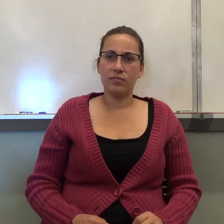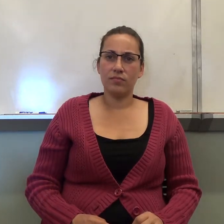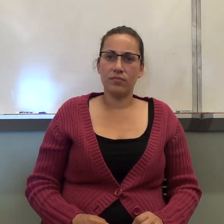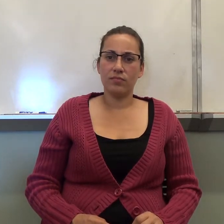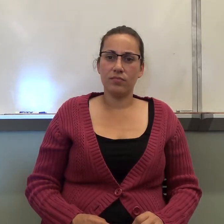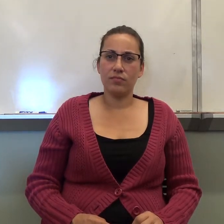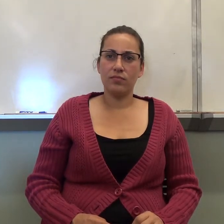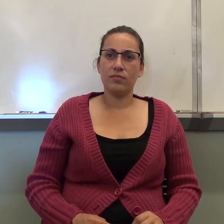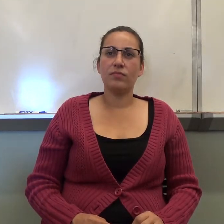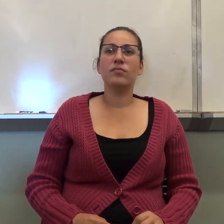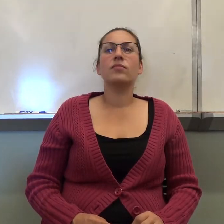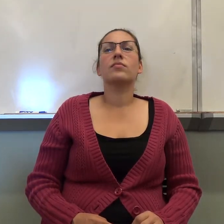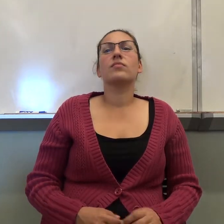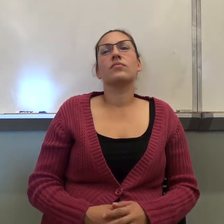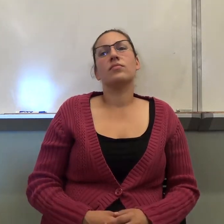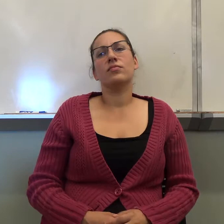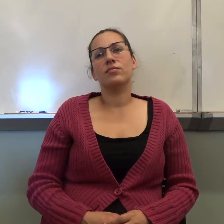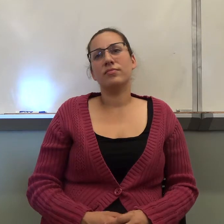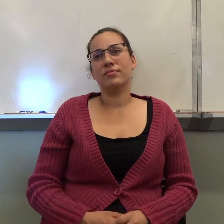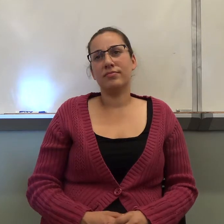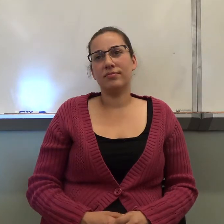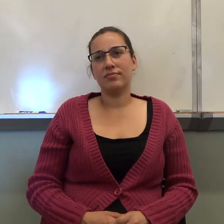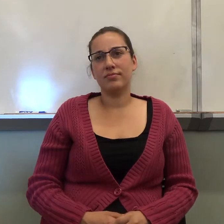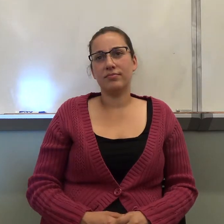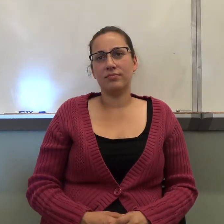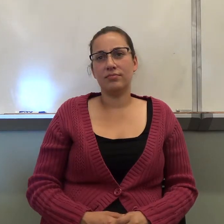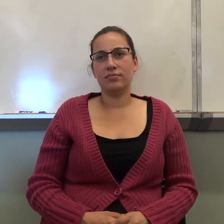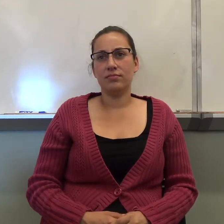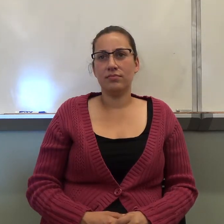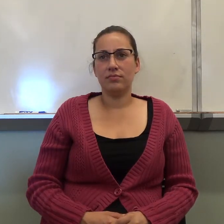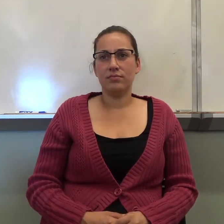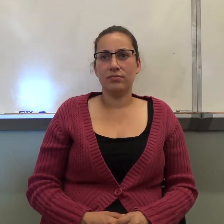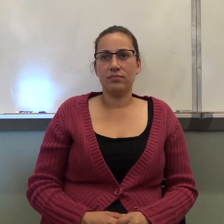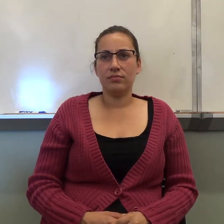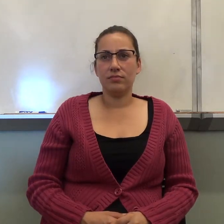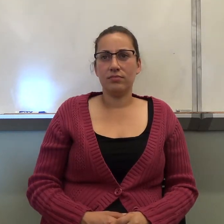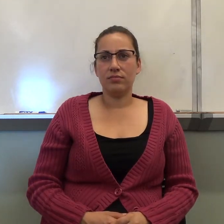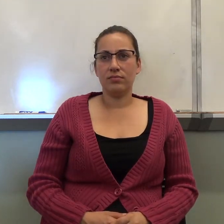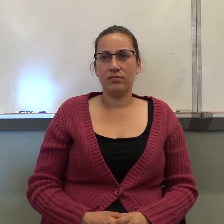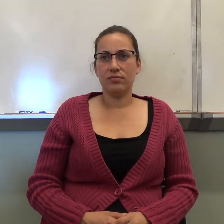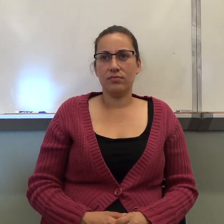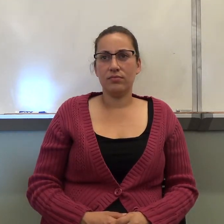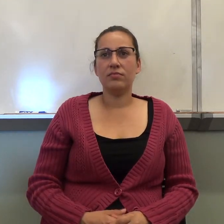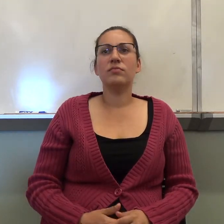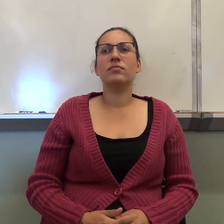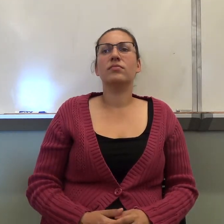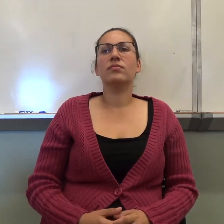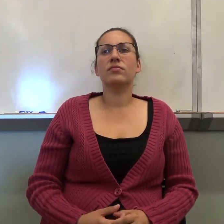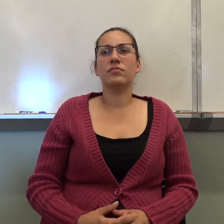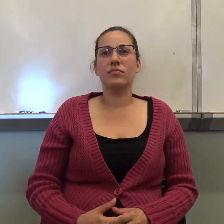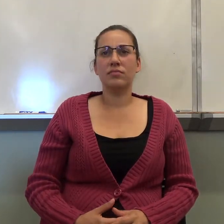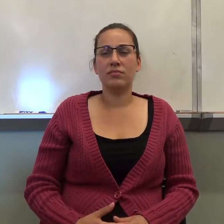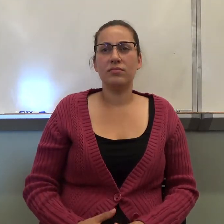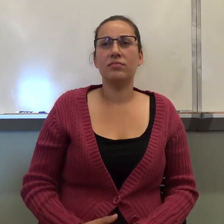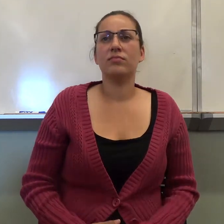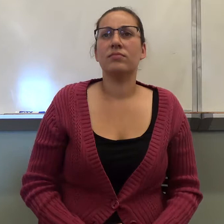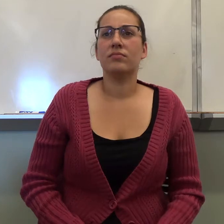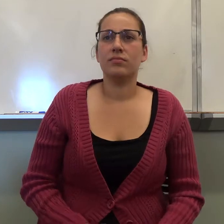course, you'd probably say, what are you talking about? Is it plus or minus? You know, figure it out. So what we're going to do,